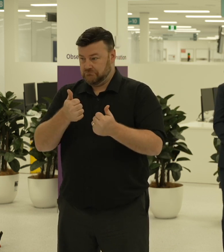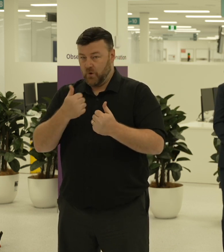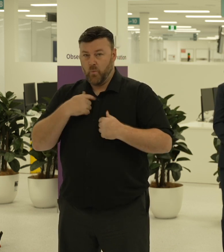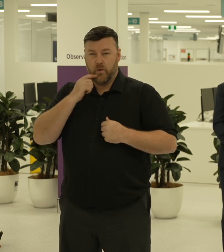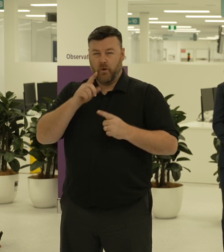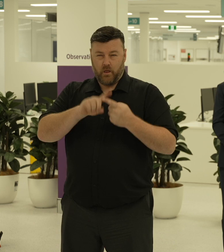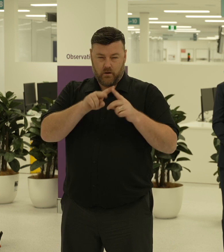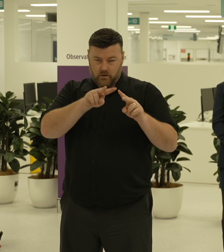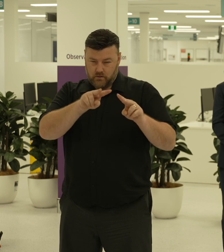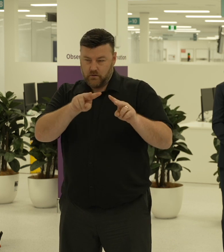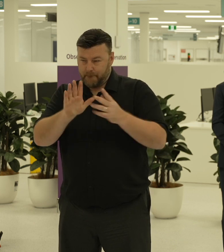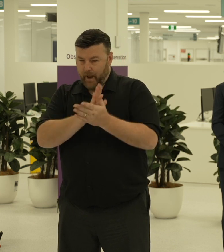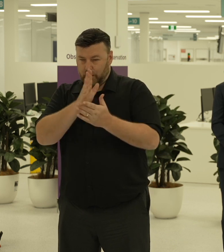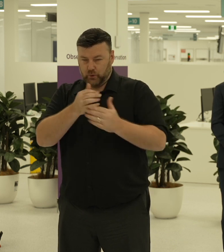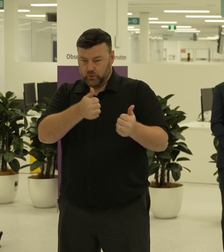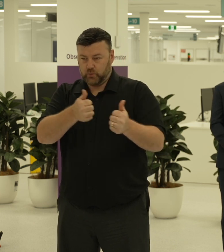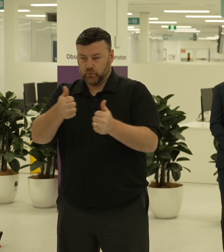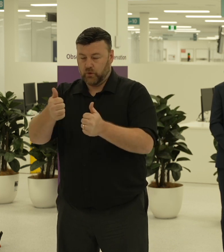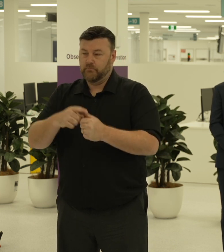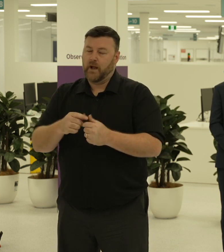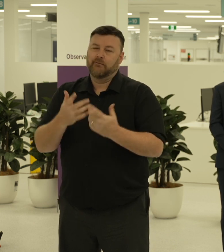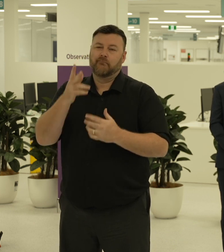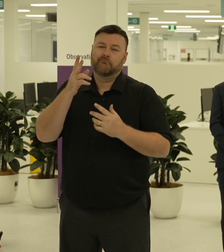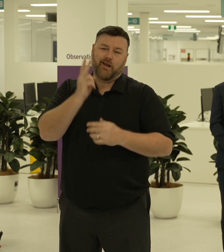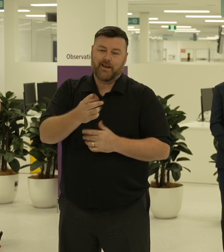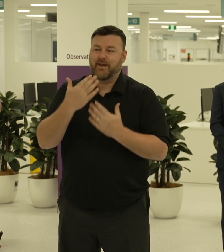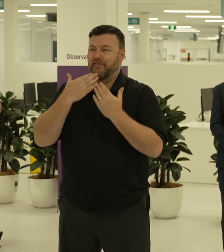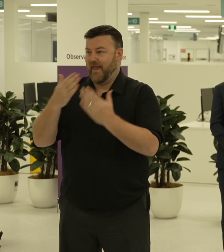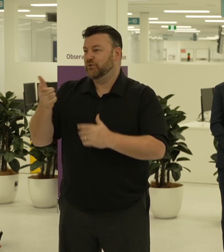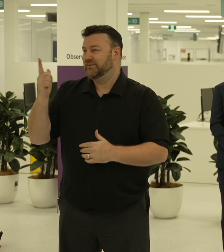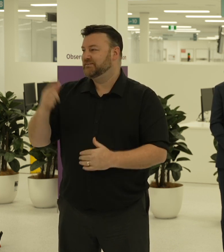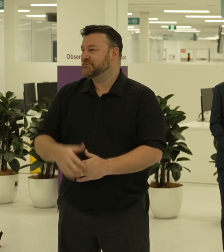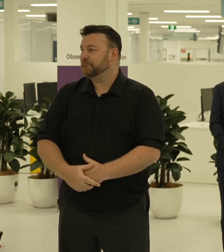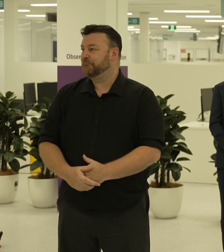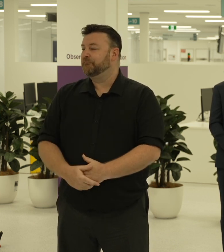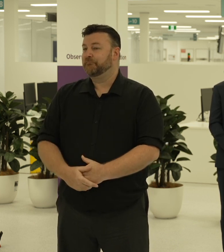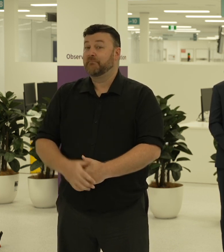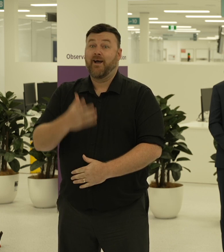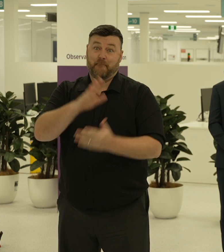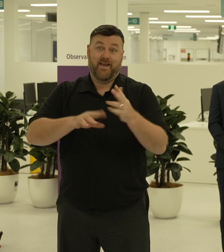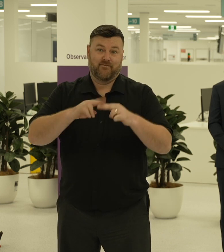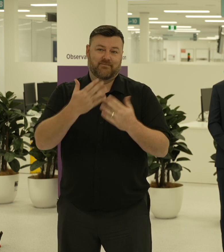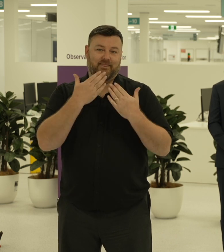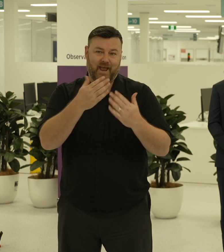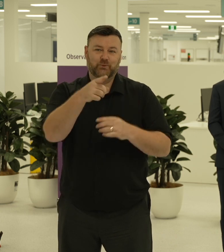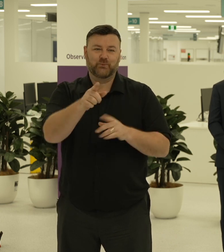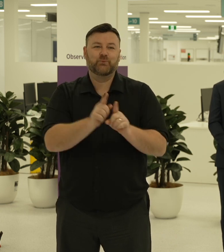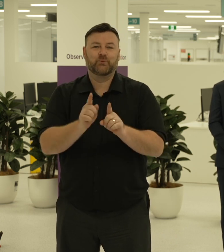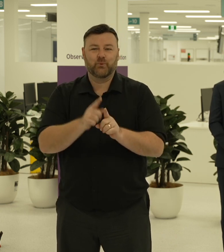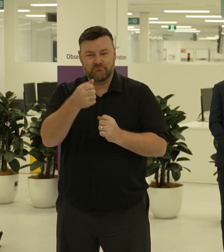go through, but our teachers have done a sterling job. So thank you very much on behalf of everyone across our state, particularly our parents as well, who know that you're